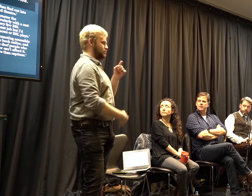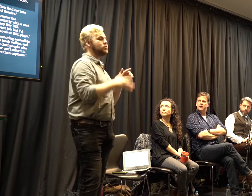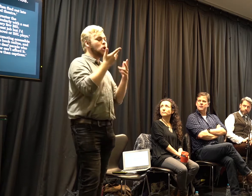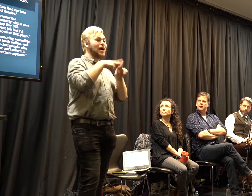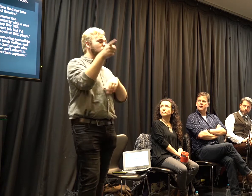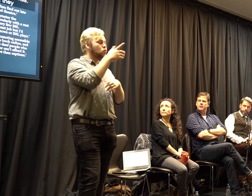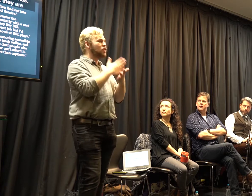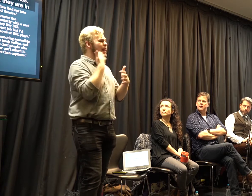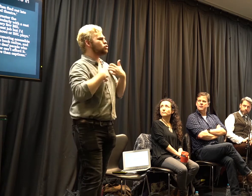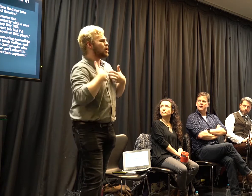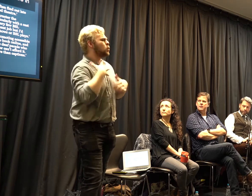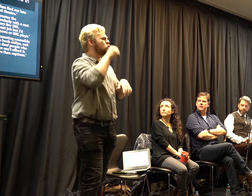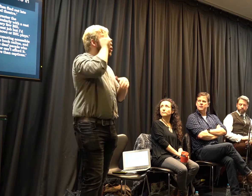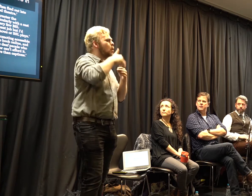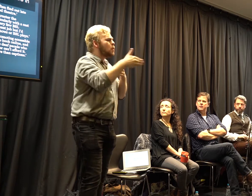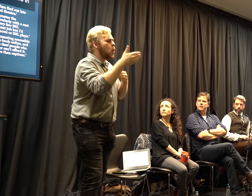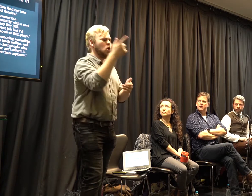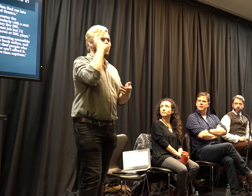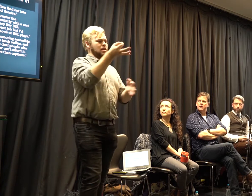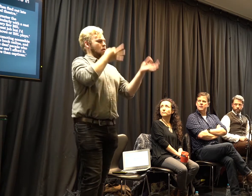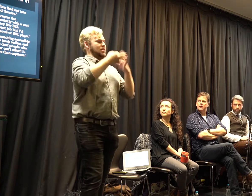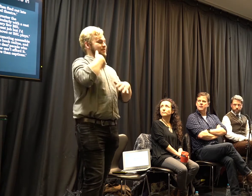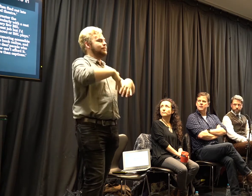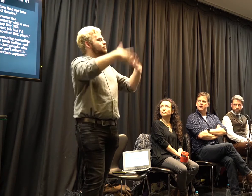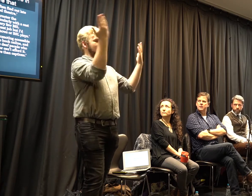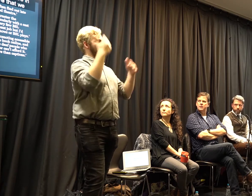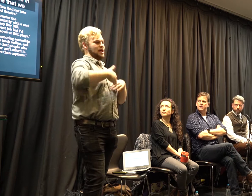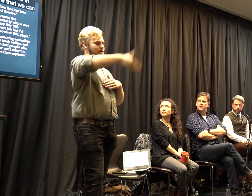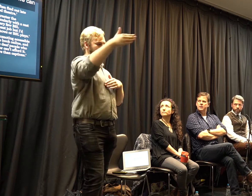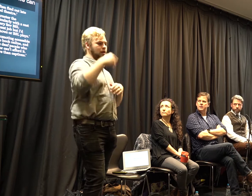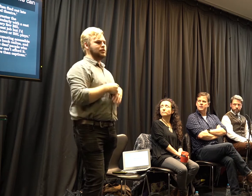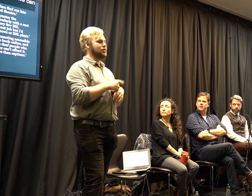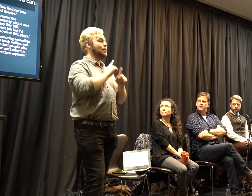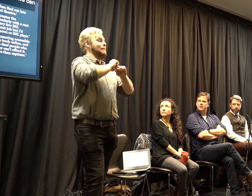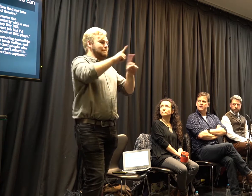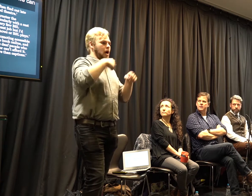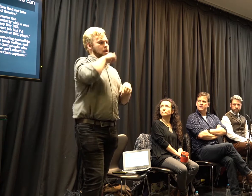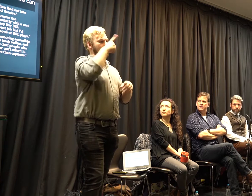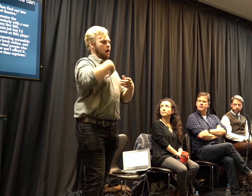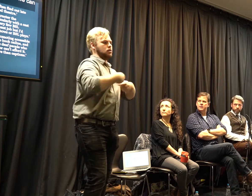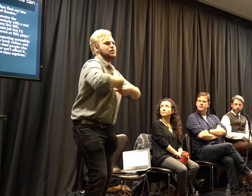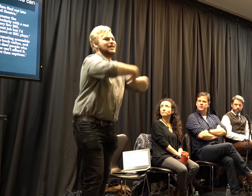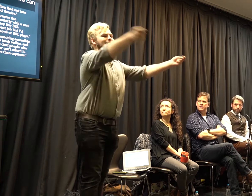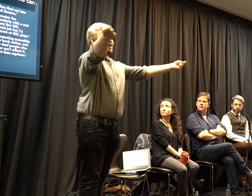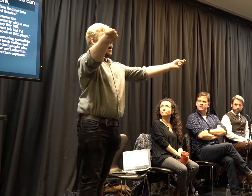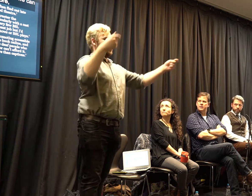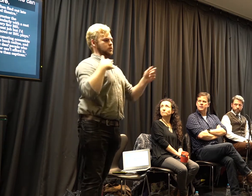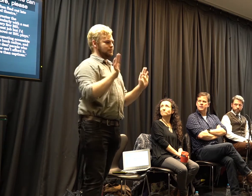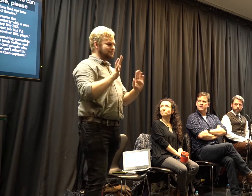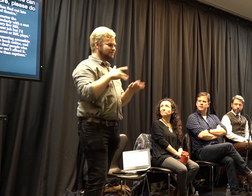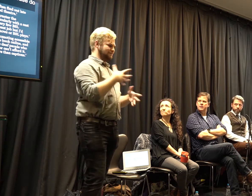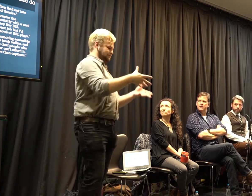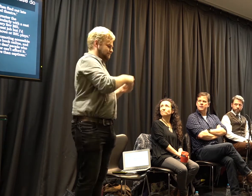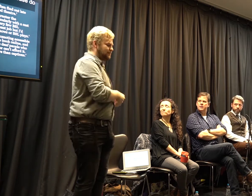day. There's so much more that we can go on to say, and if you do want to know more, please do come and talk to me.